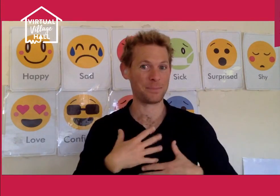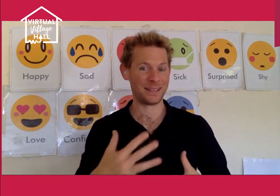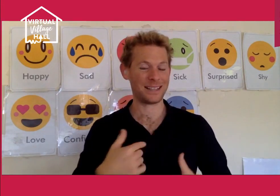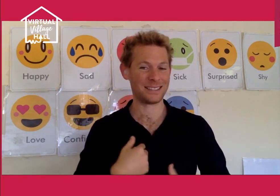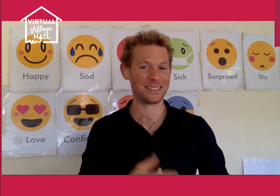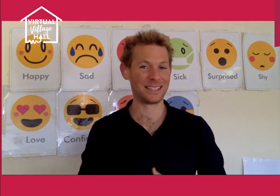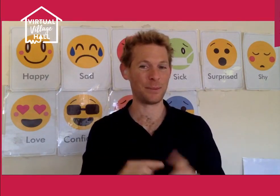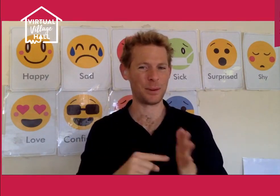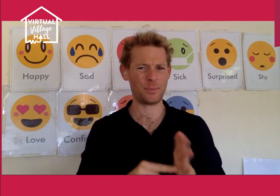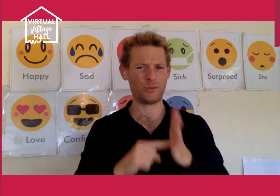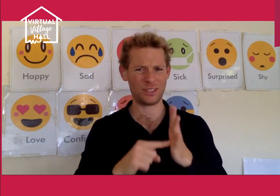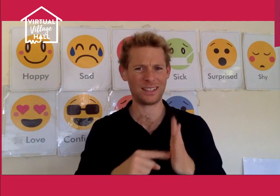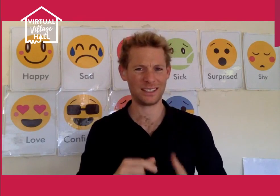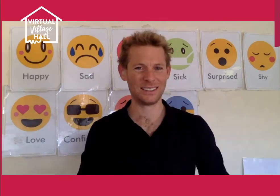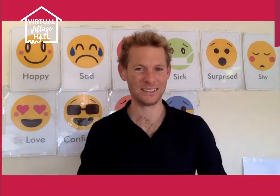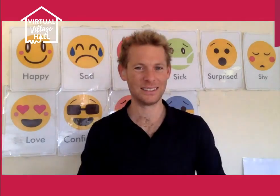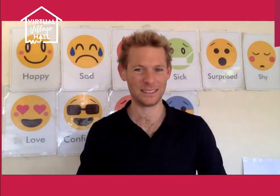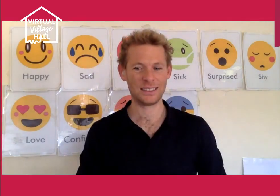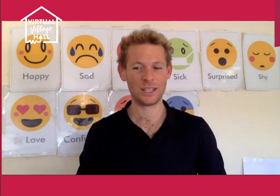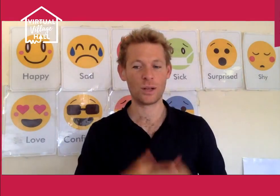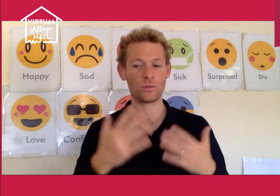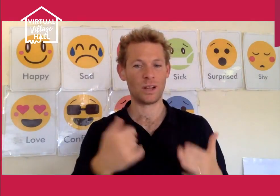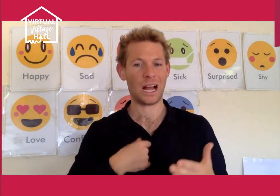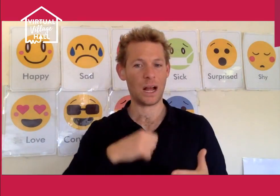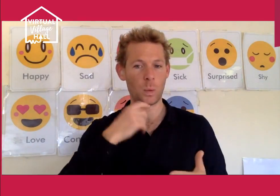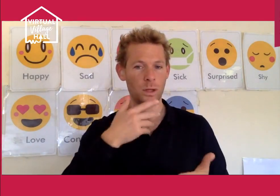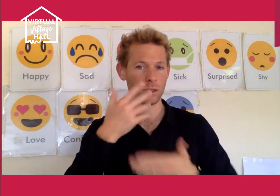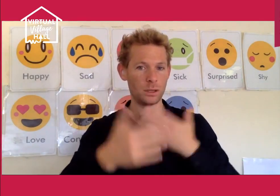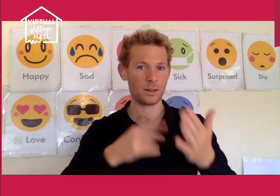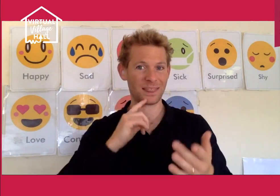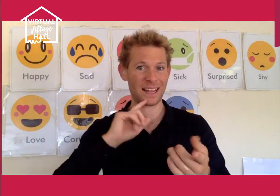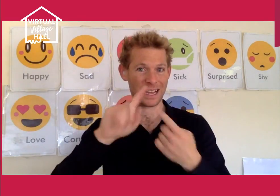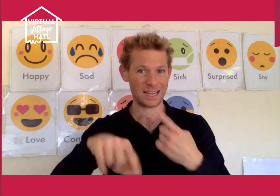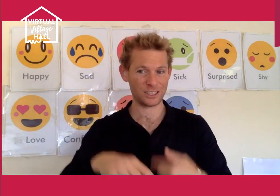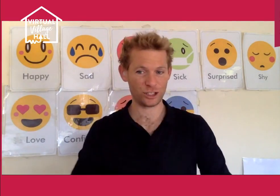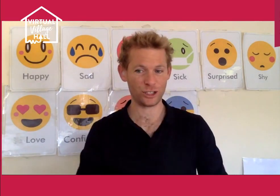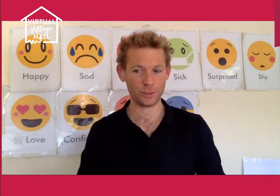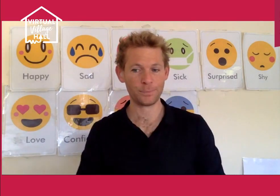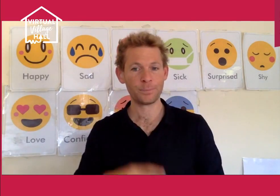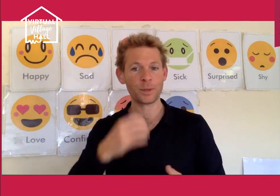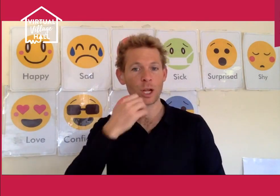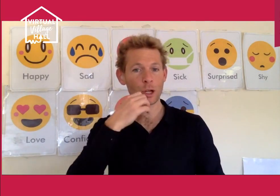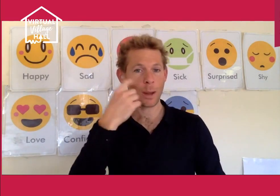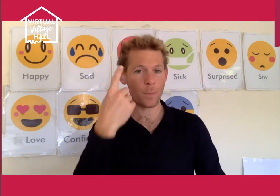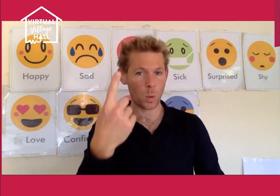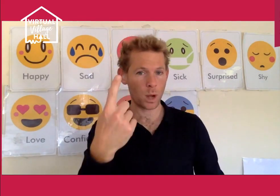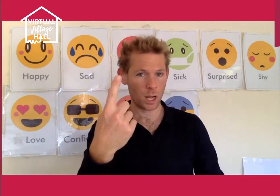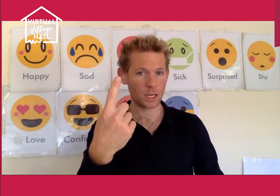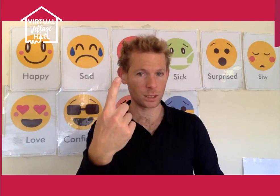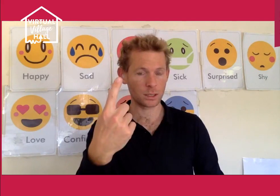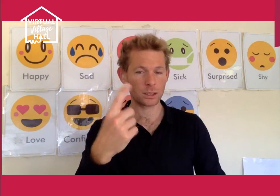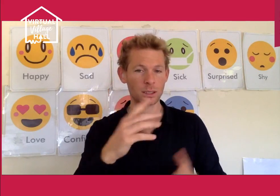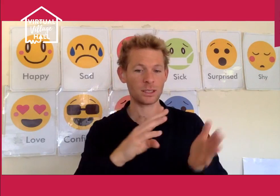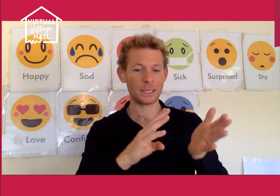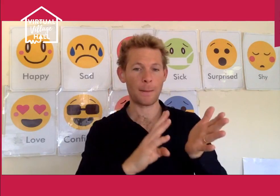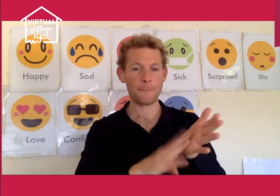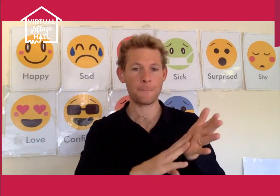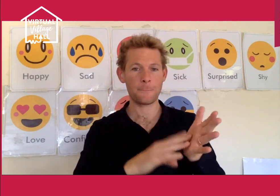were absolutely right. I'm actually really surprised. I'm impressed more than anything. And so now I'll go through the answers. So, number